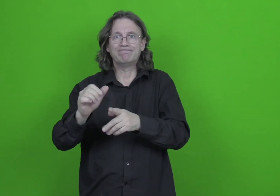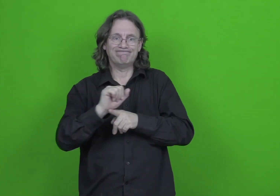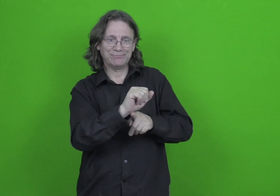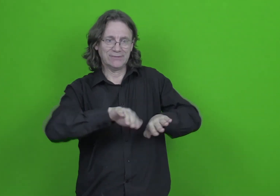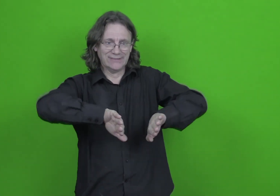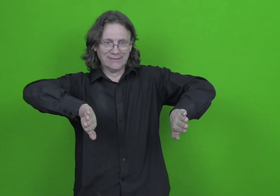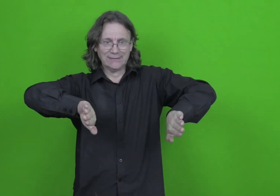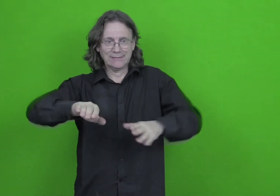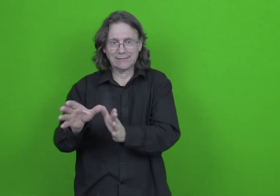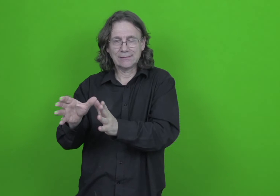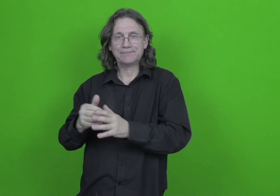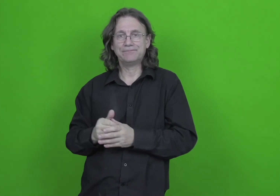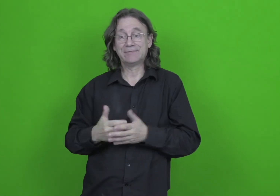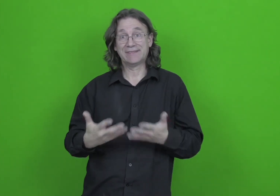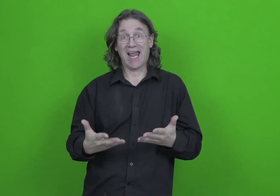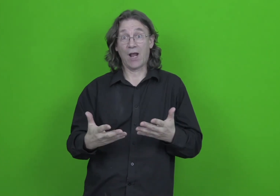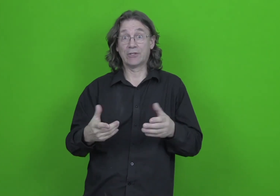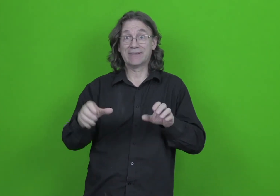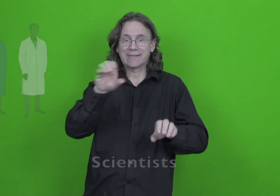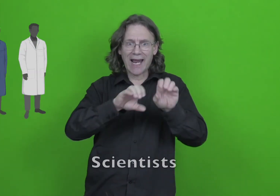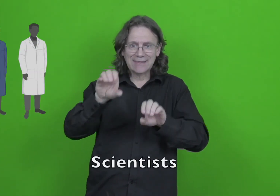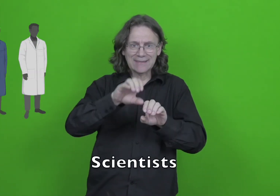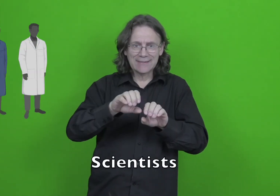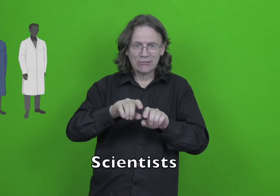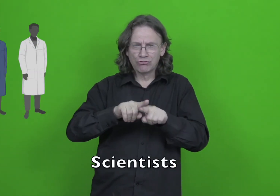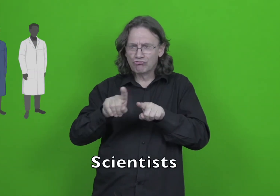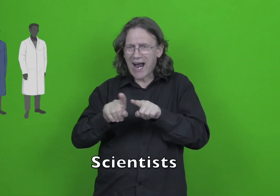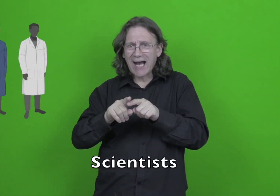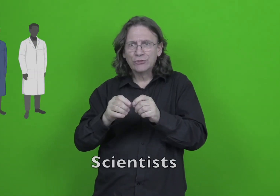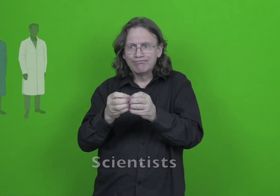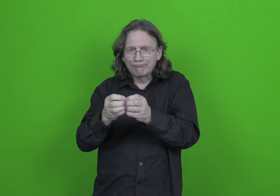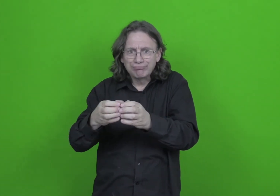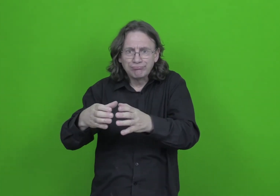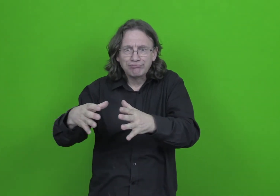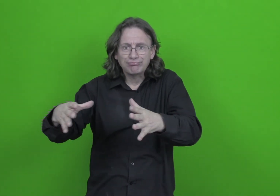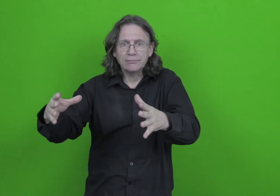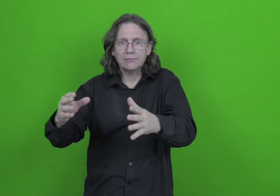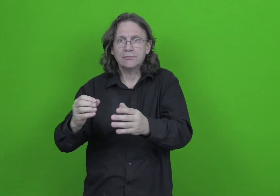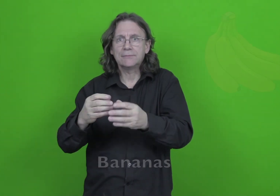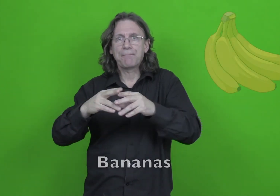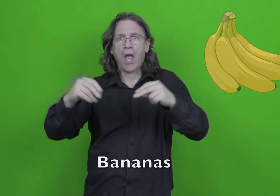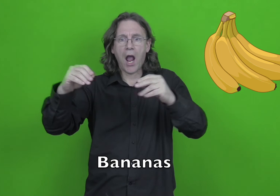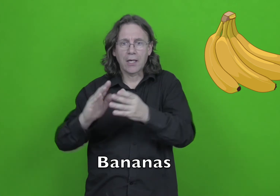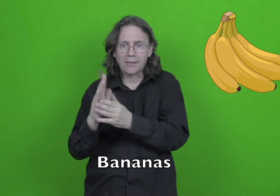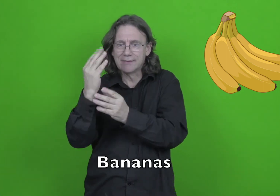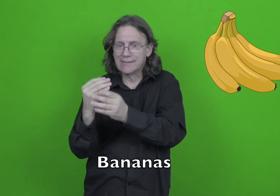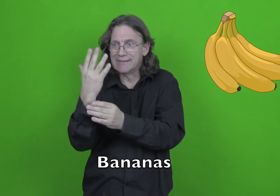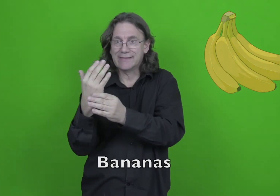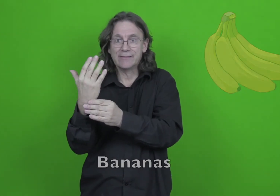to grow resistant plants. For example, right now, scientists are trying to breed